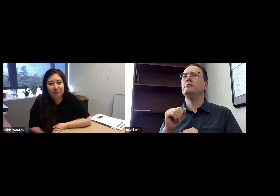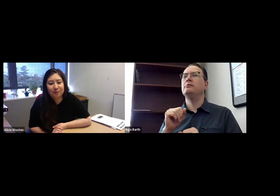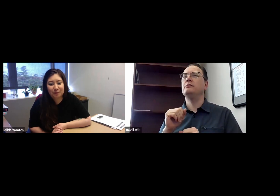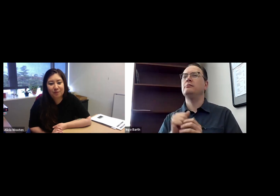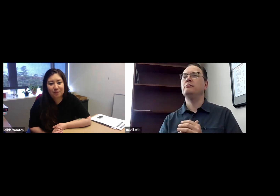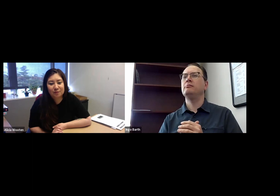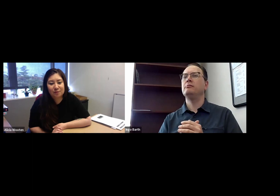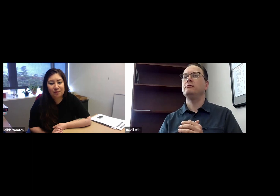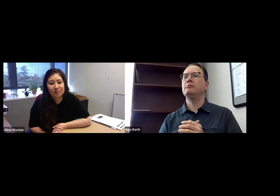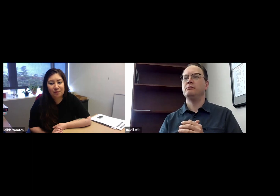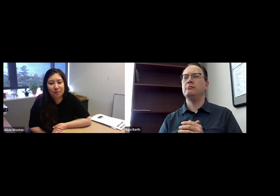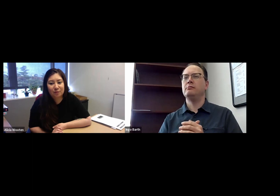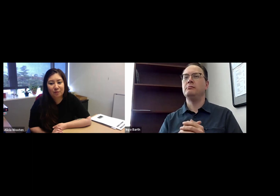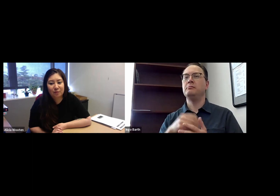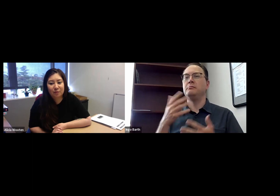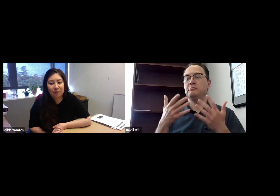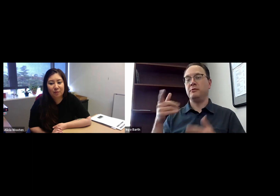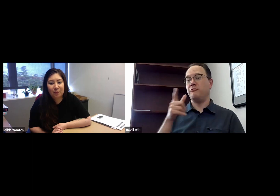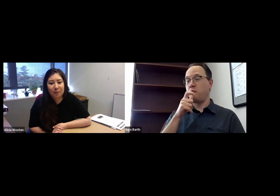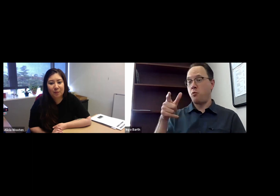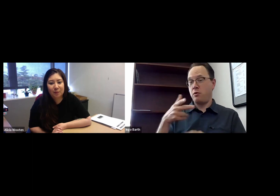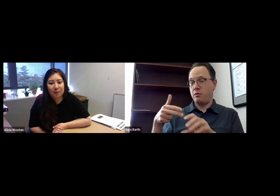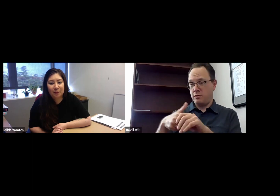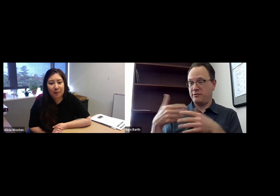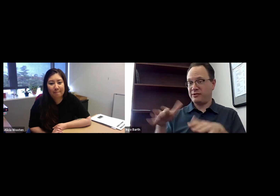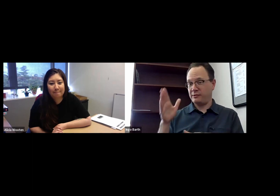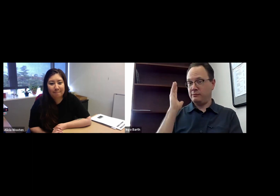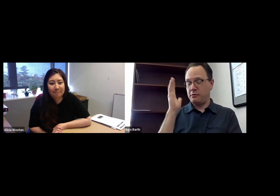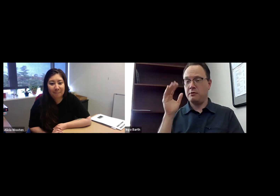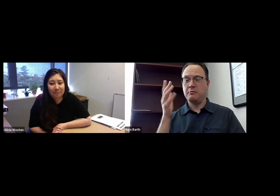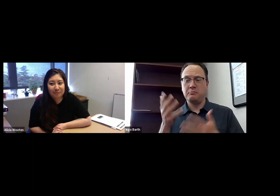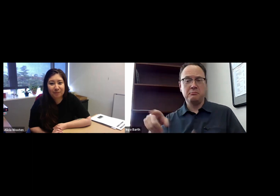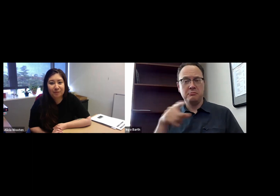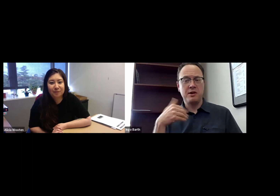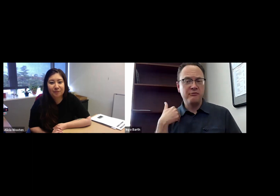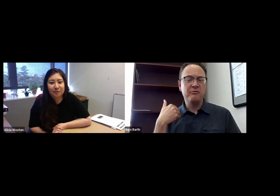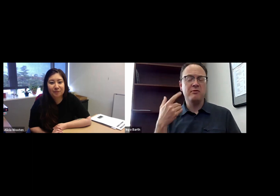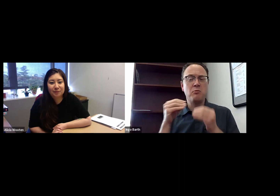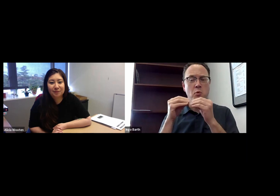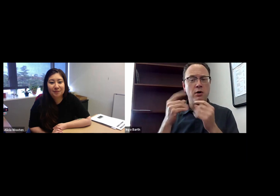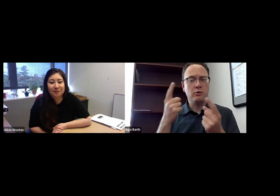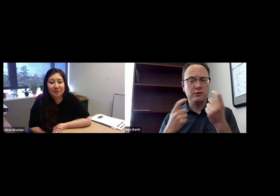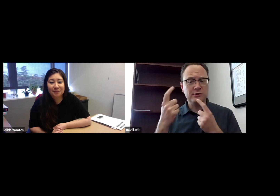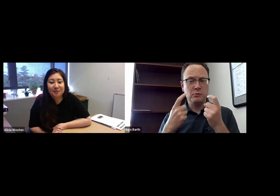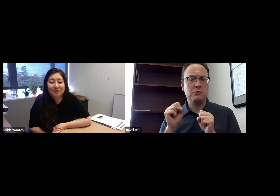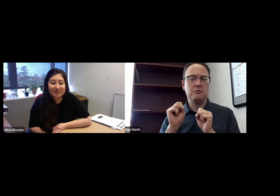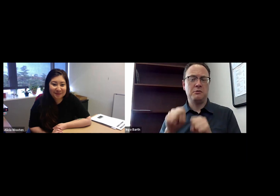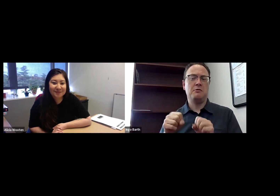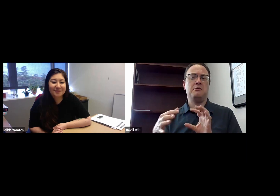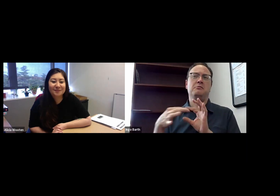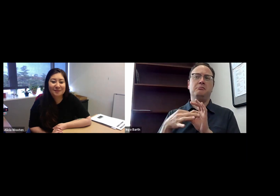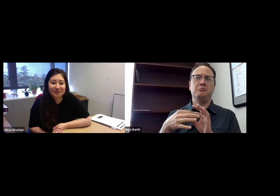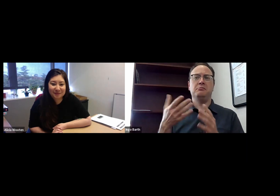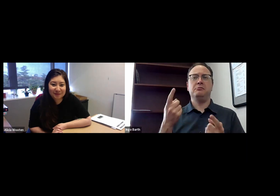media advertising of that video, but you can go ahead and access it if you're interested. And for those of you who have joined